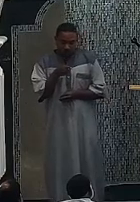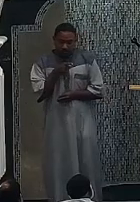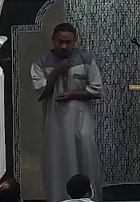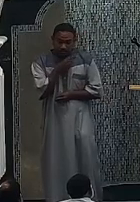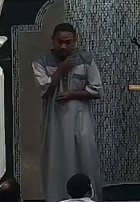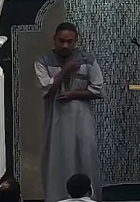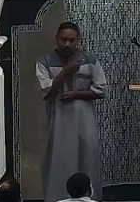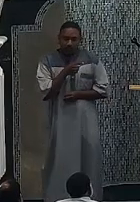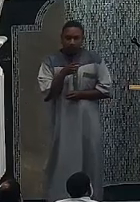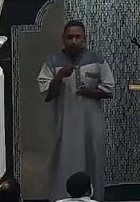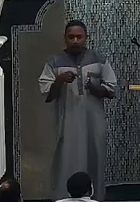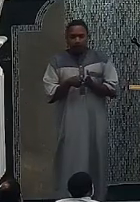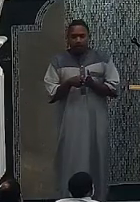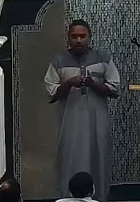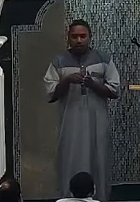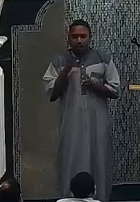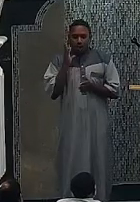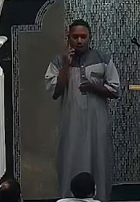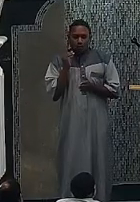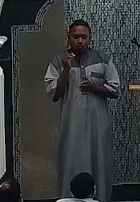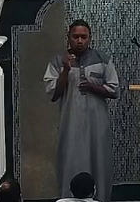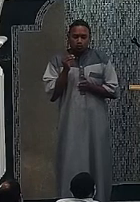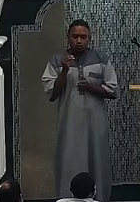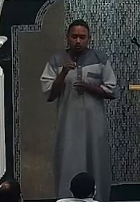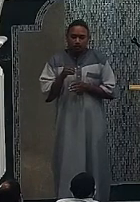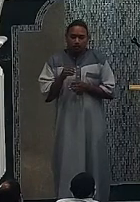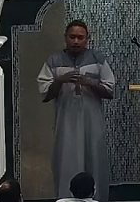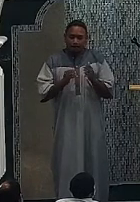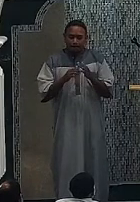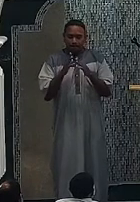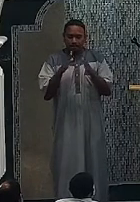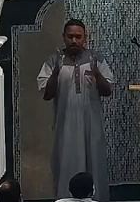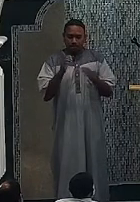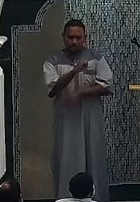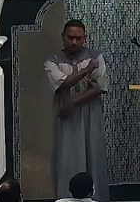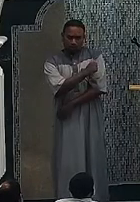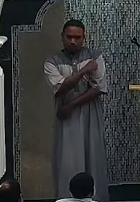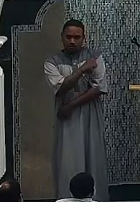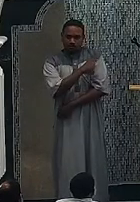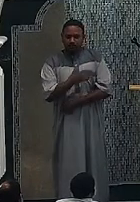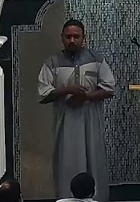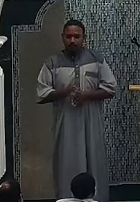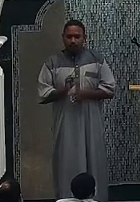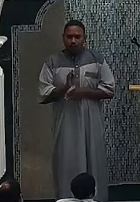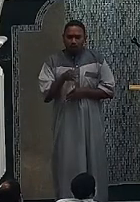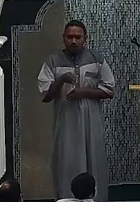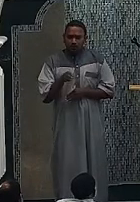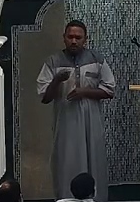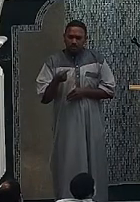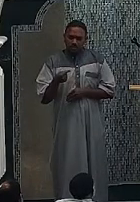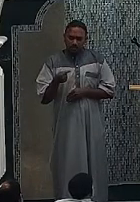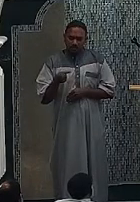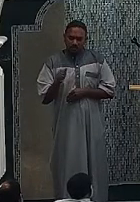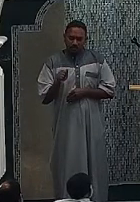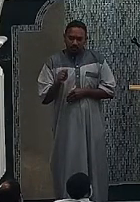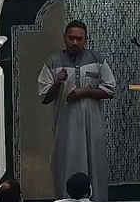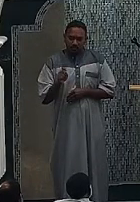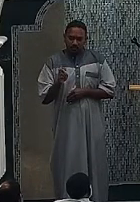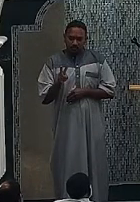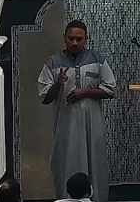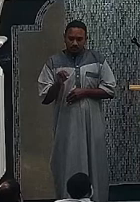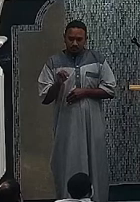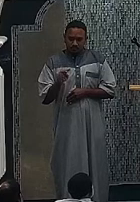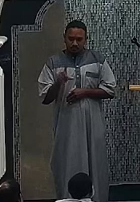in Silvertown, just opposite Gatesville. And we established a Montessori